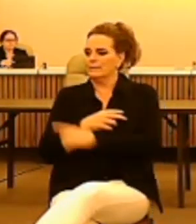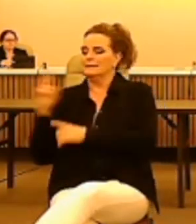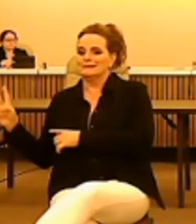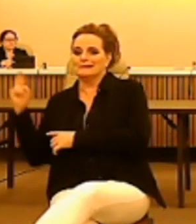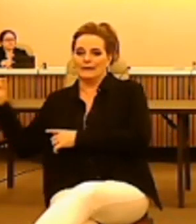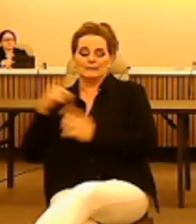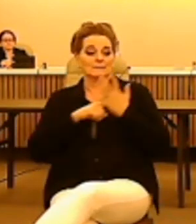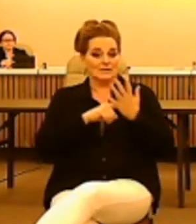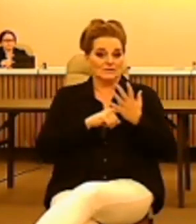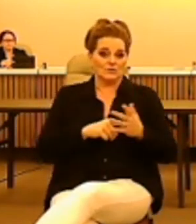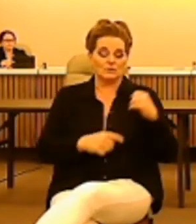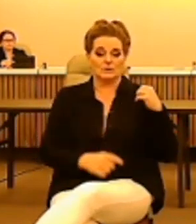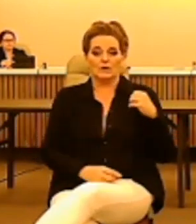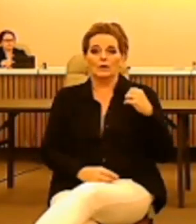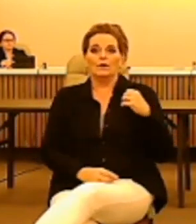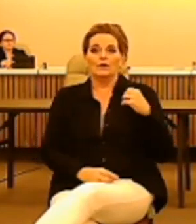discussion?